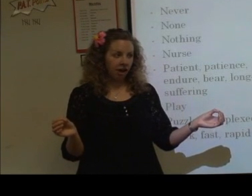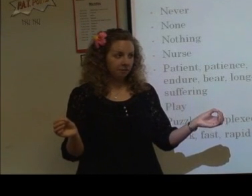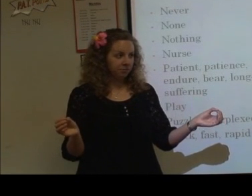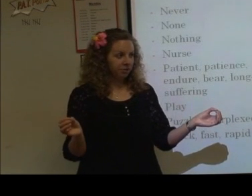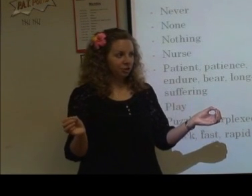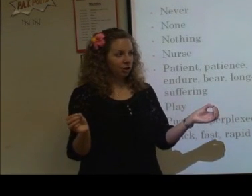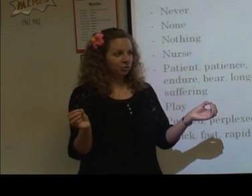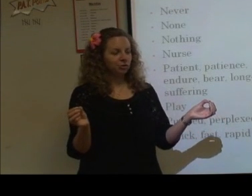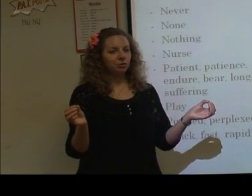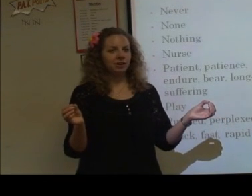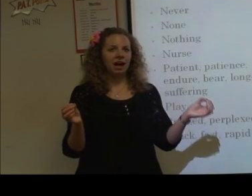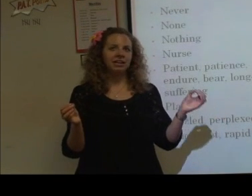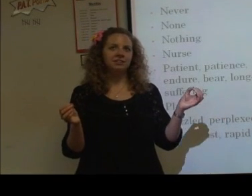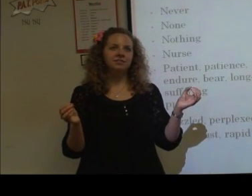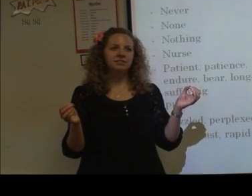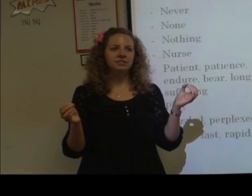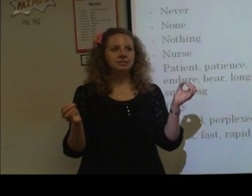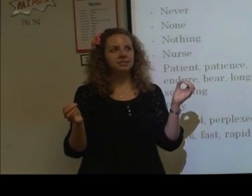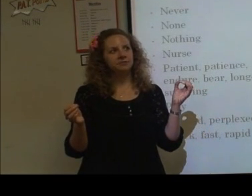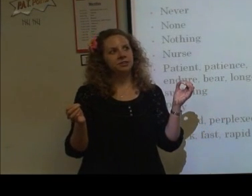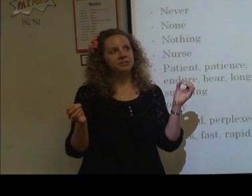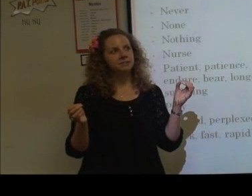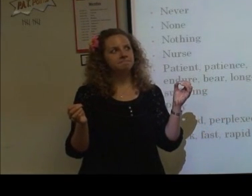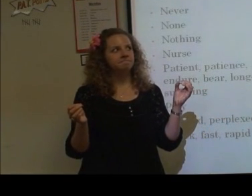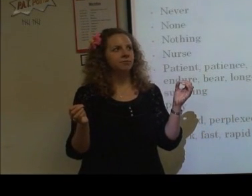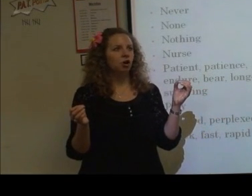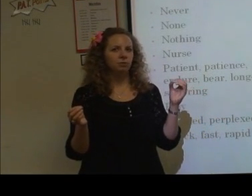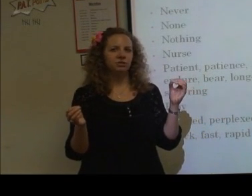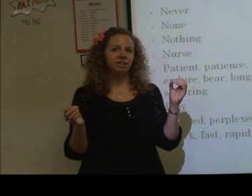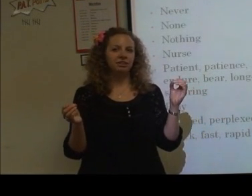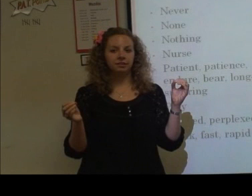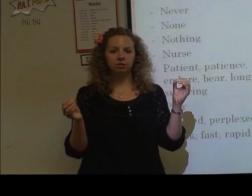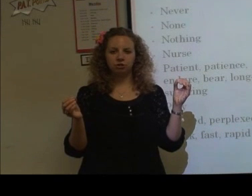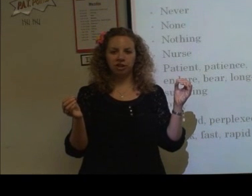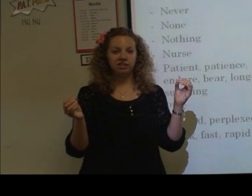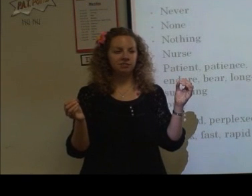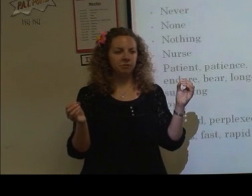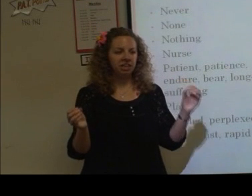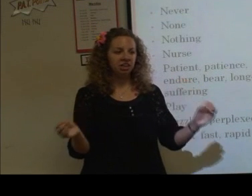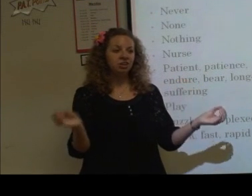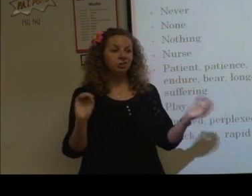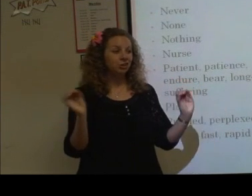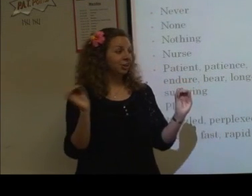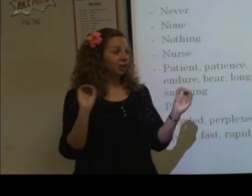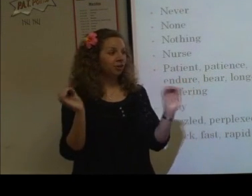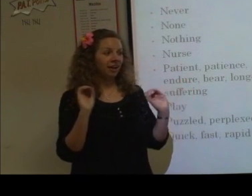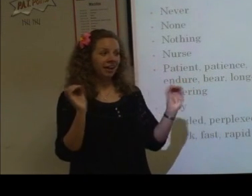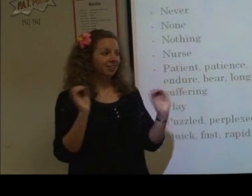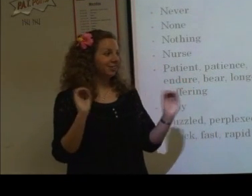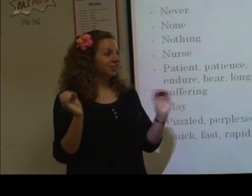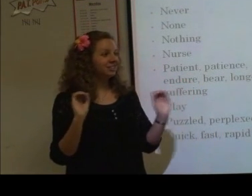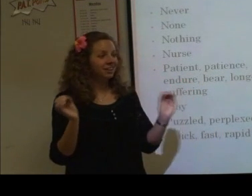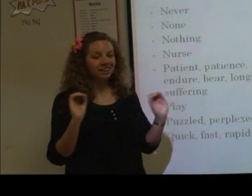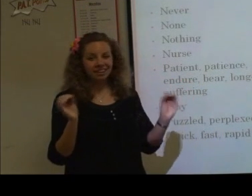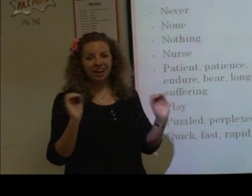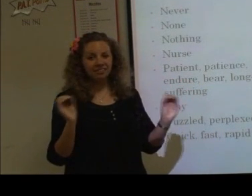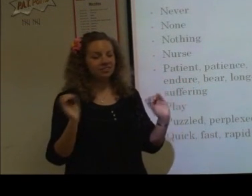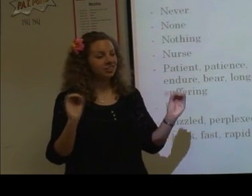None. There's also kind of different, almost like little shades of meaning. So you can go like there isn't any left,